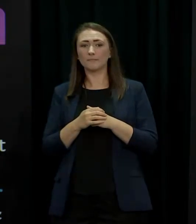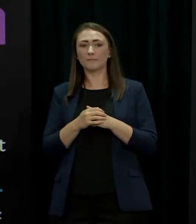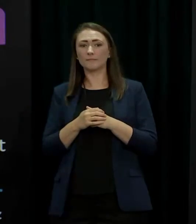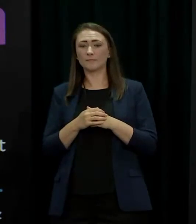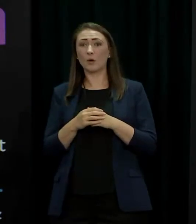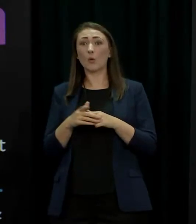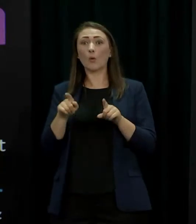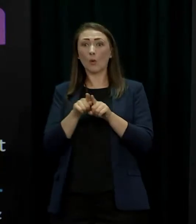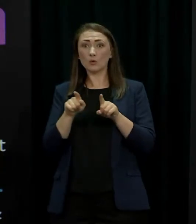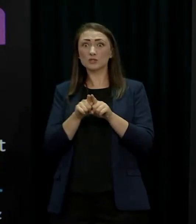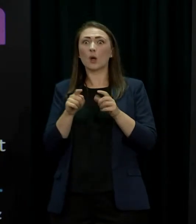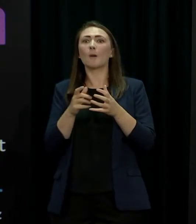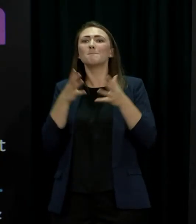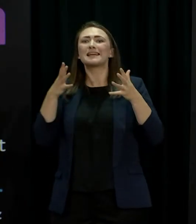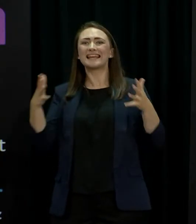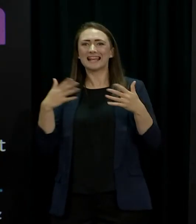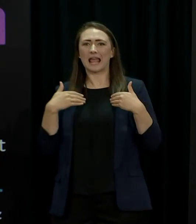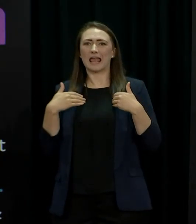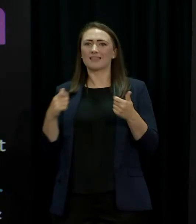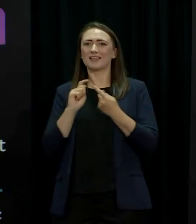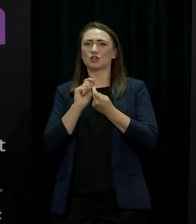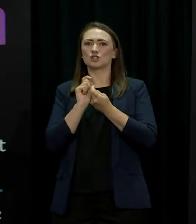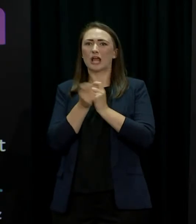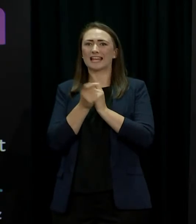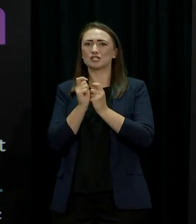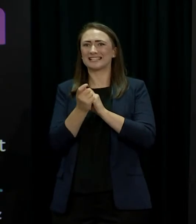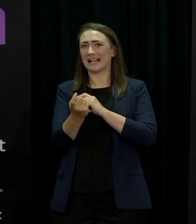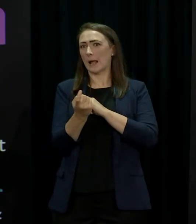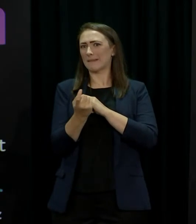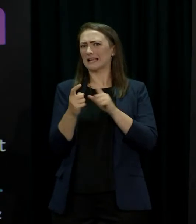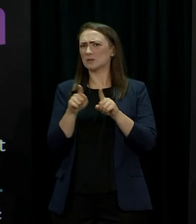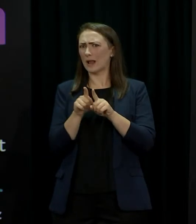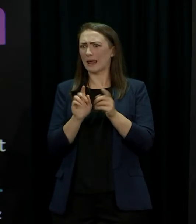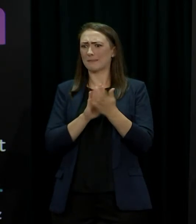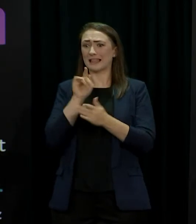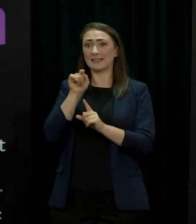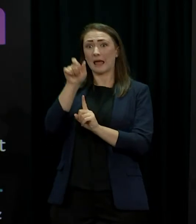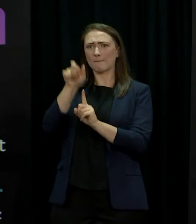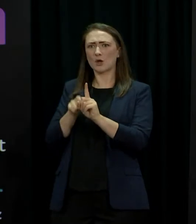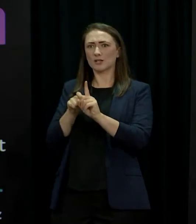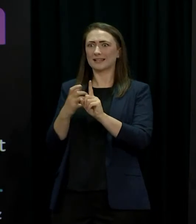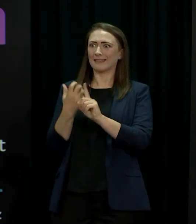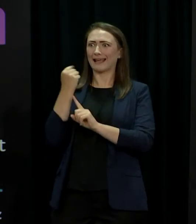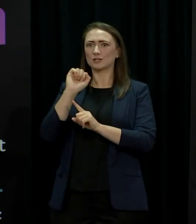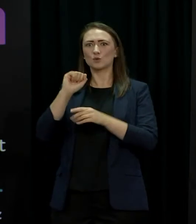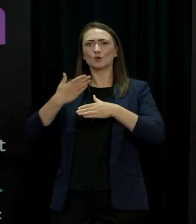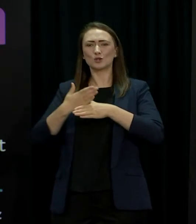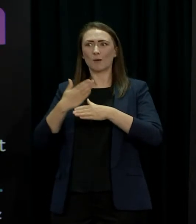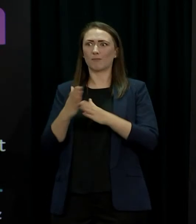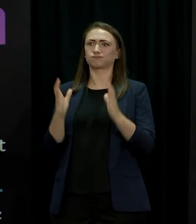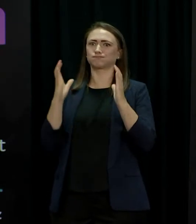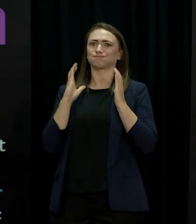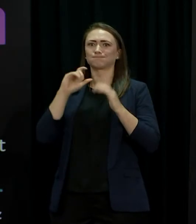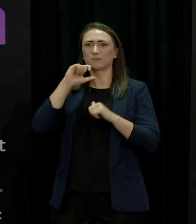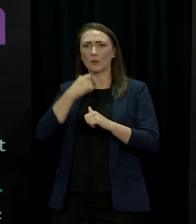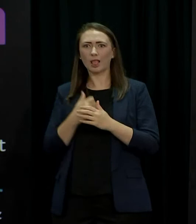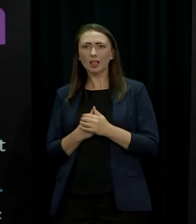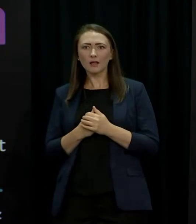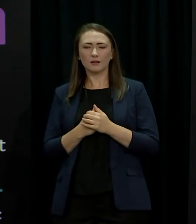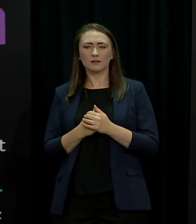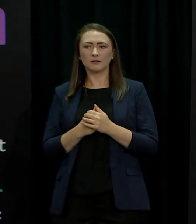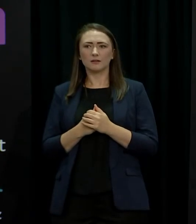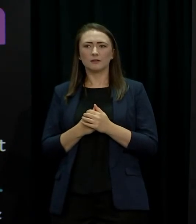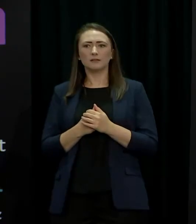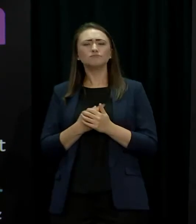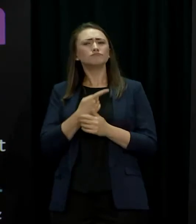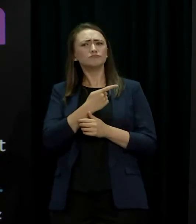an opportunity, and I think that the timing again for me at the end of July, it does mean, and I'm very focused on ensuring the Ministry of Health is well